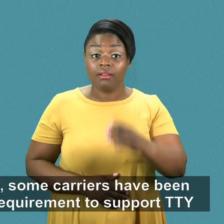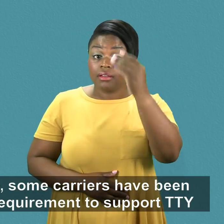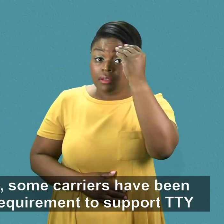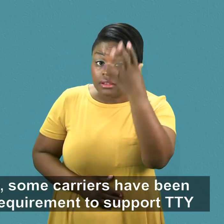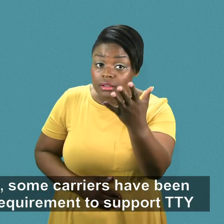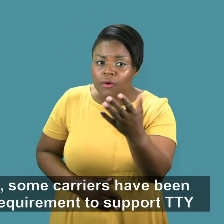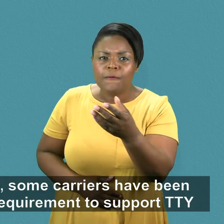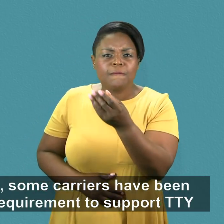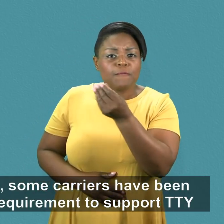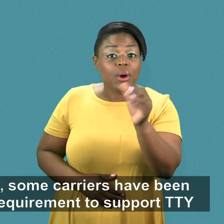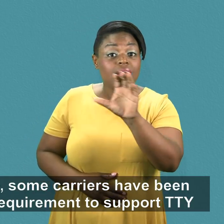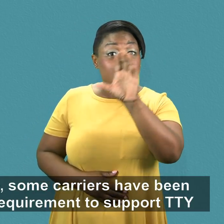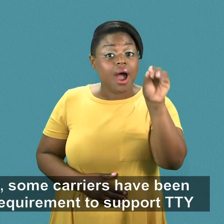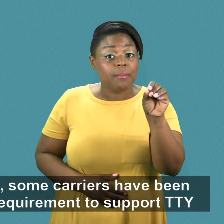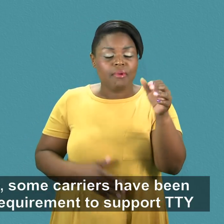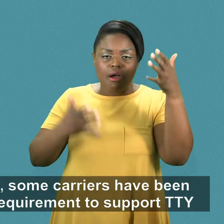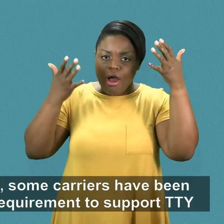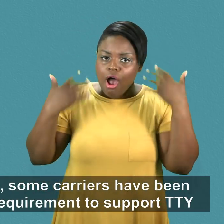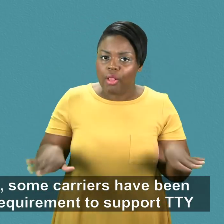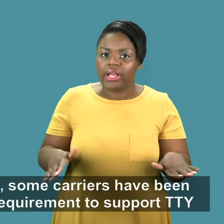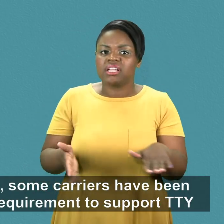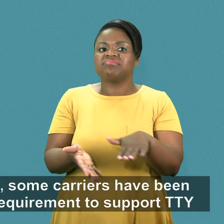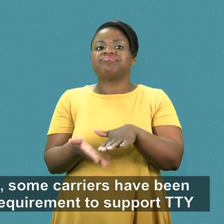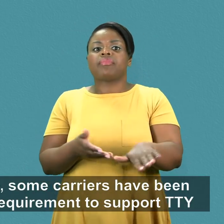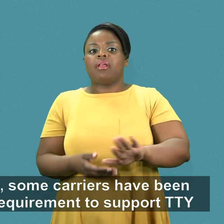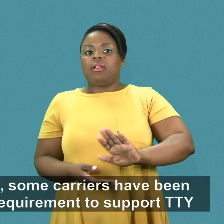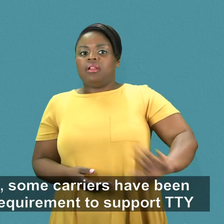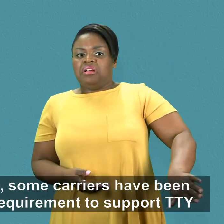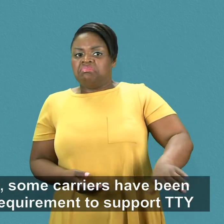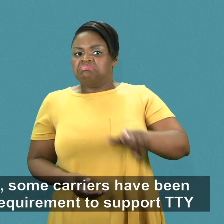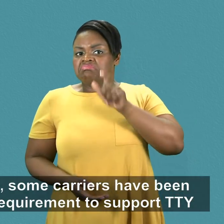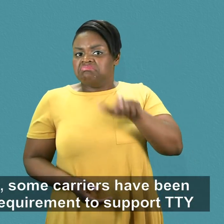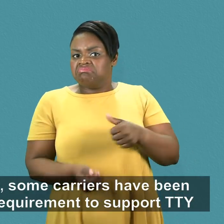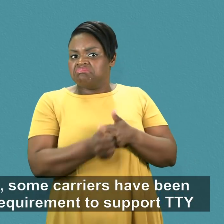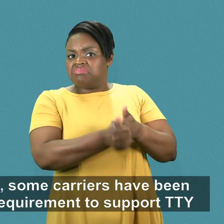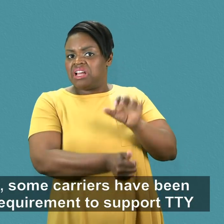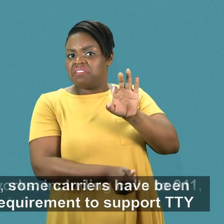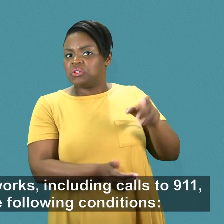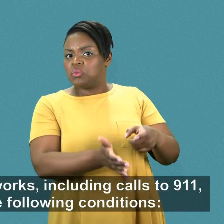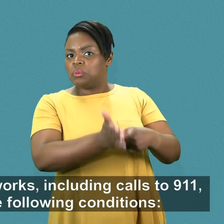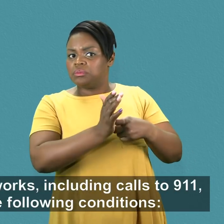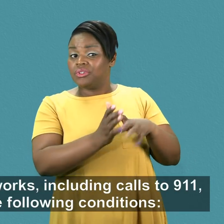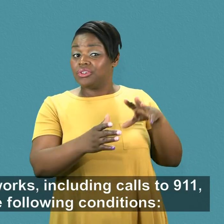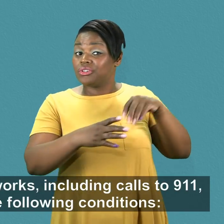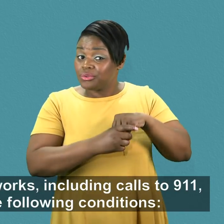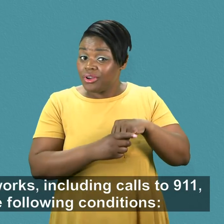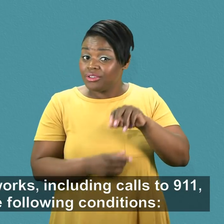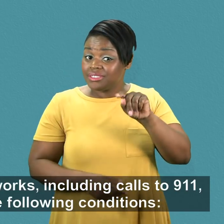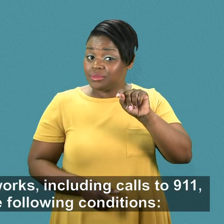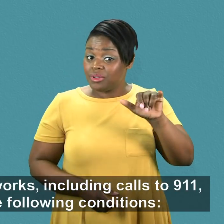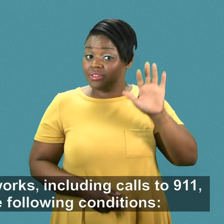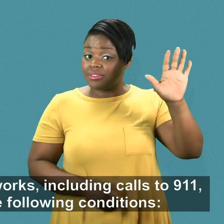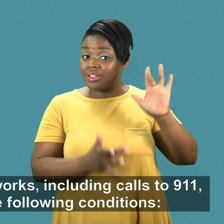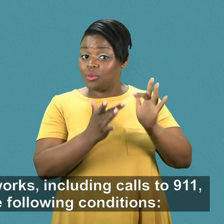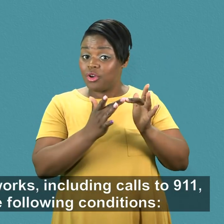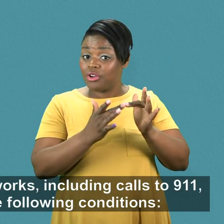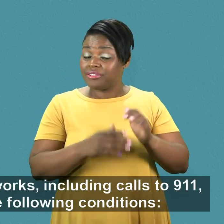some carriers have been waived from the requirement to support TTY on wireless IP networks, including calls to